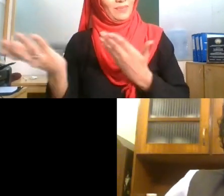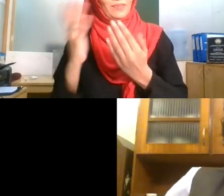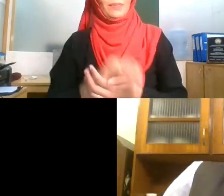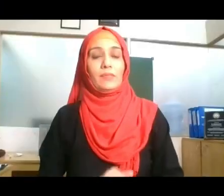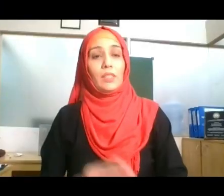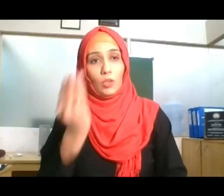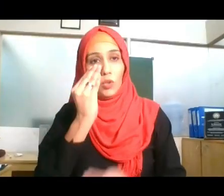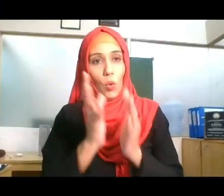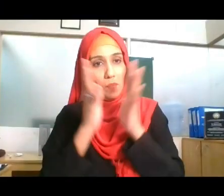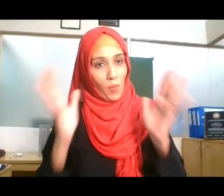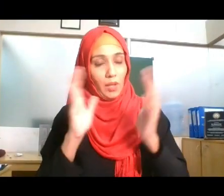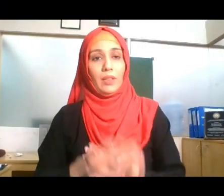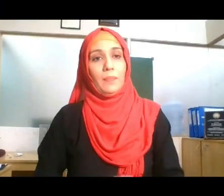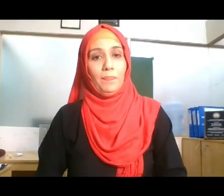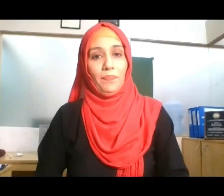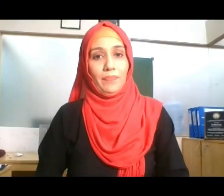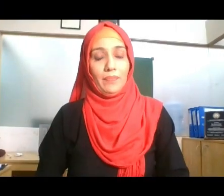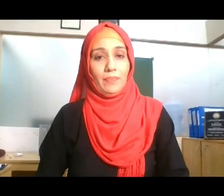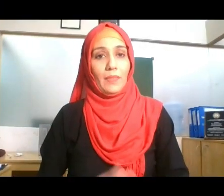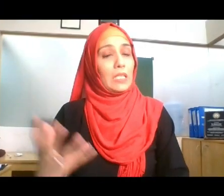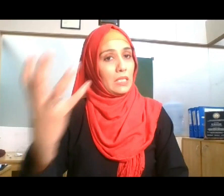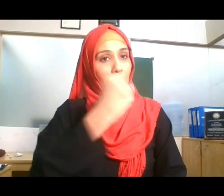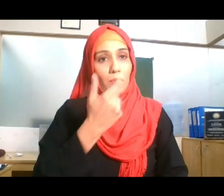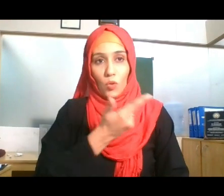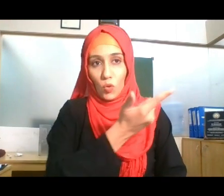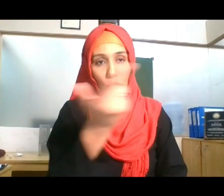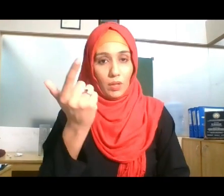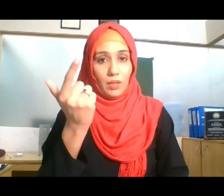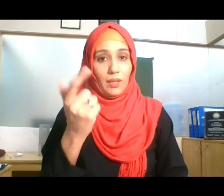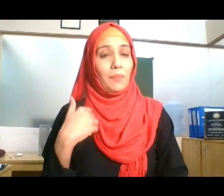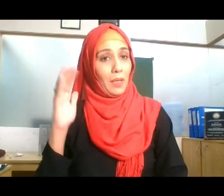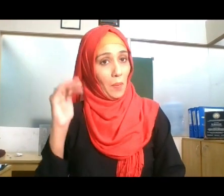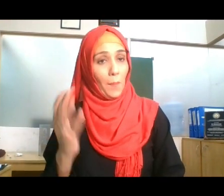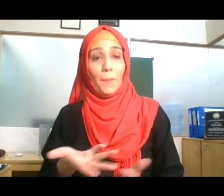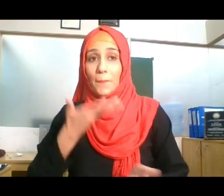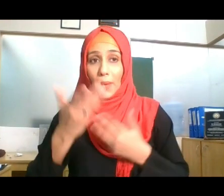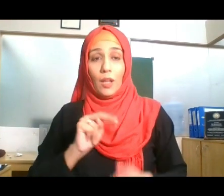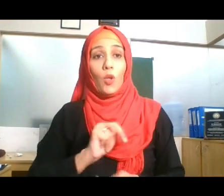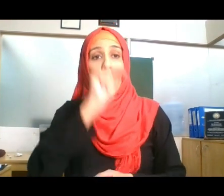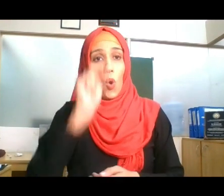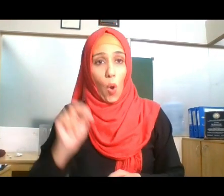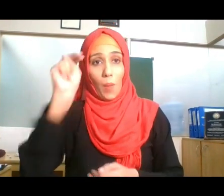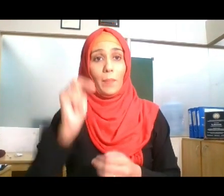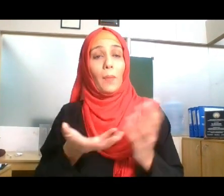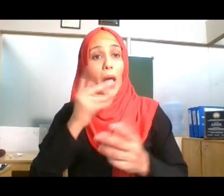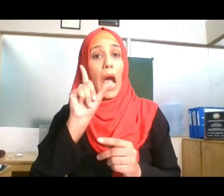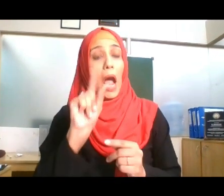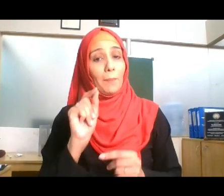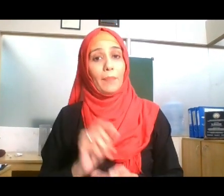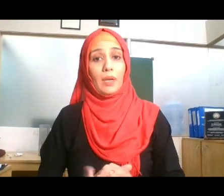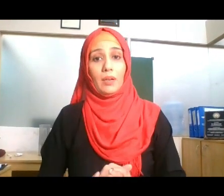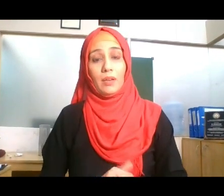Thank you, Sahir. And thank you, everyone, for inviting us, Now PDP, to participate in this panel. We're